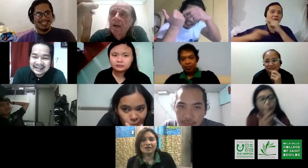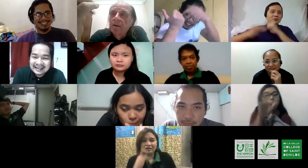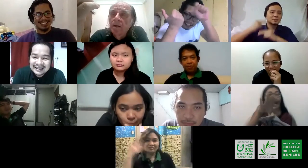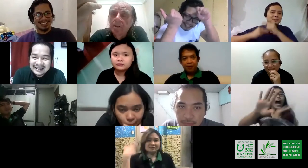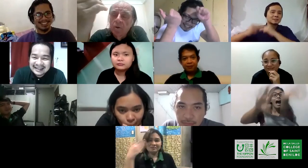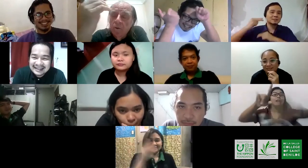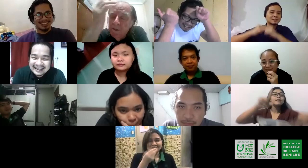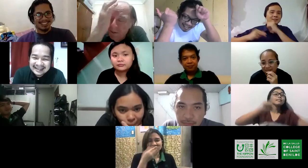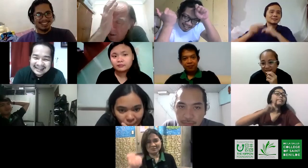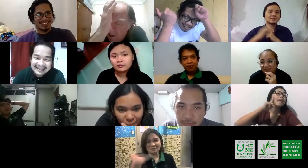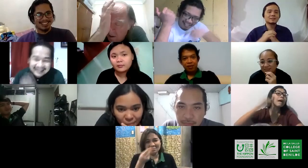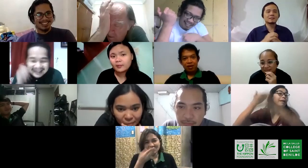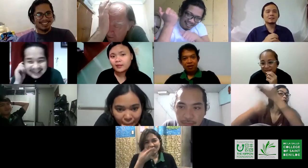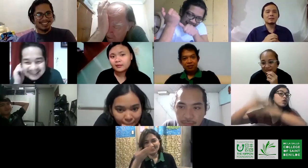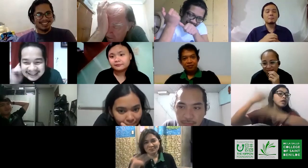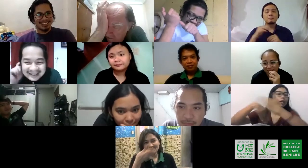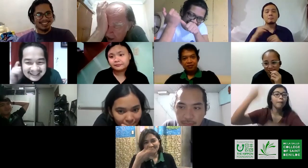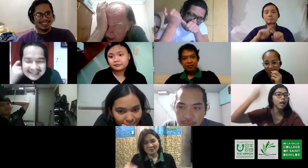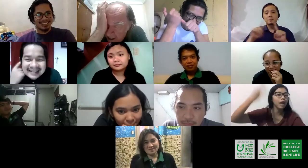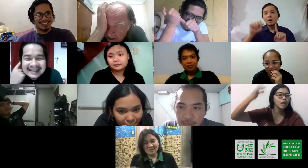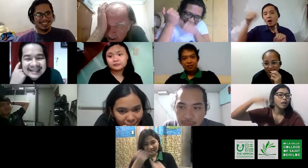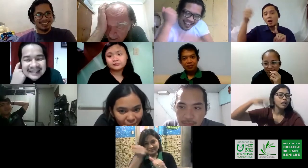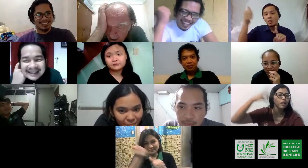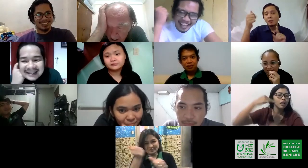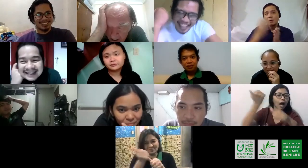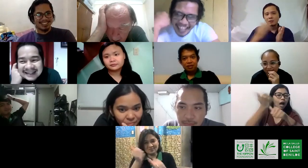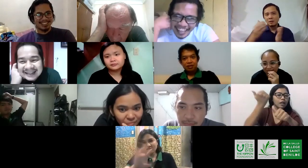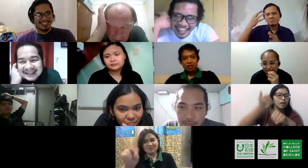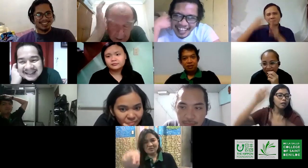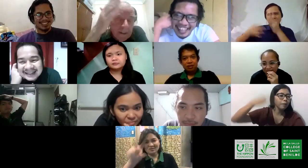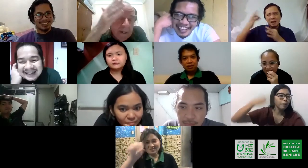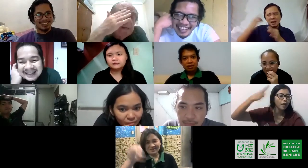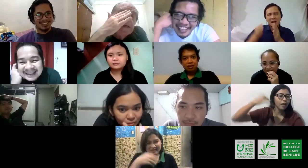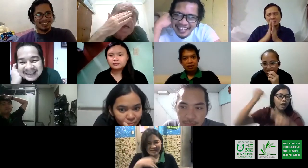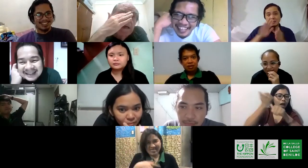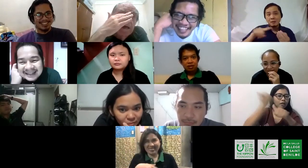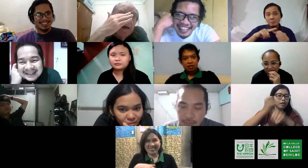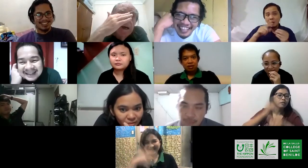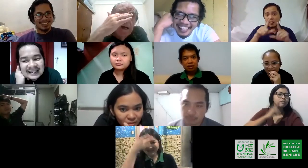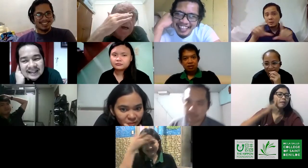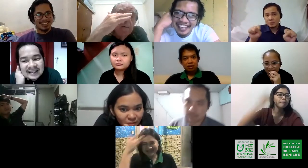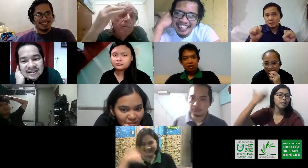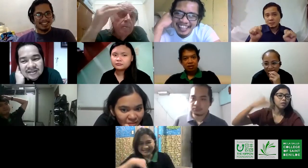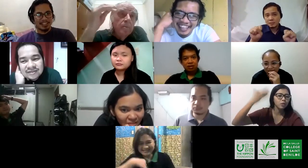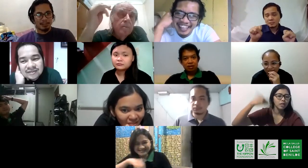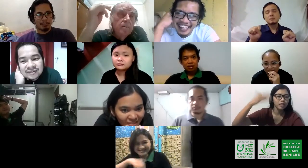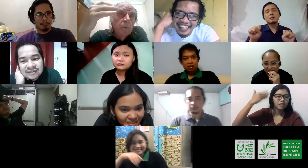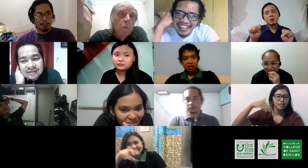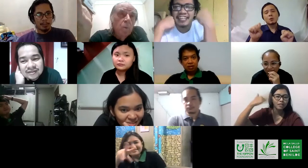teaching about other courses, Ming asked about linguistics. Yes.